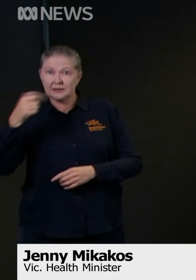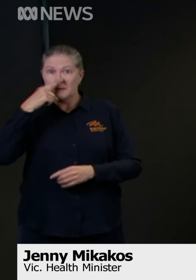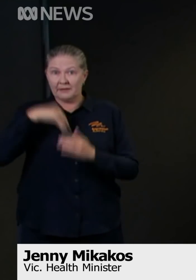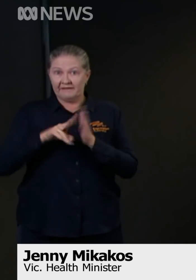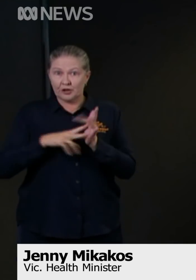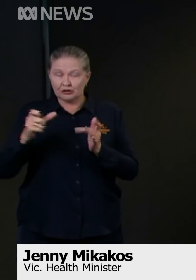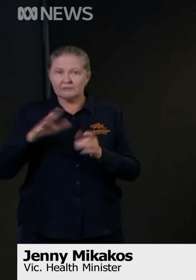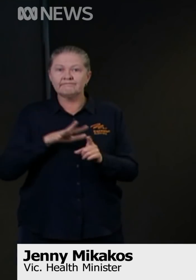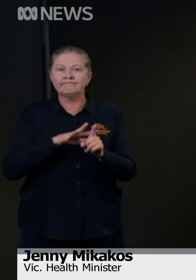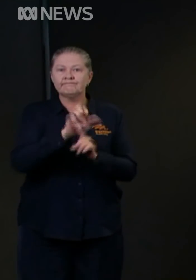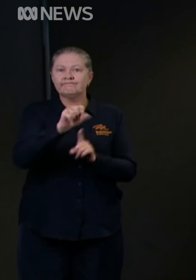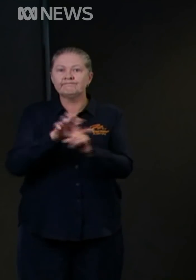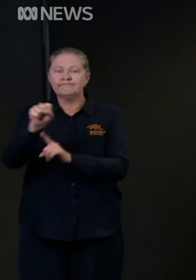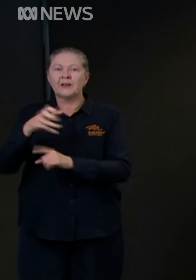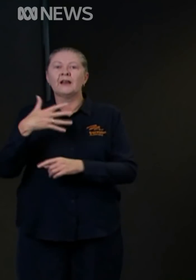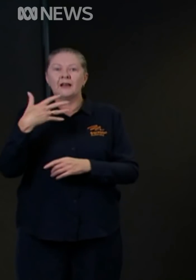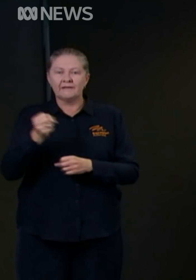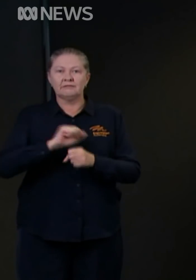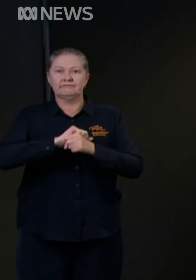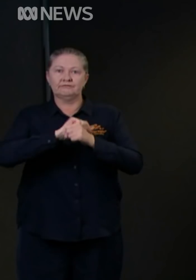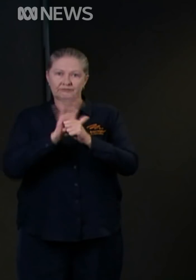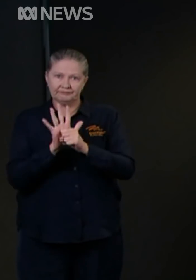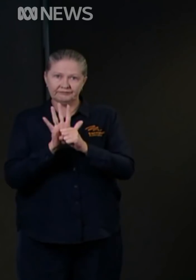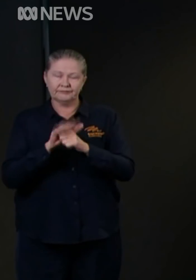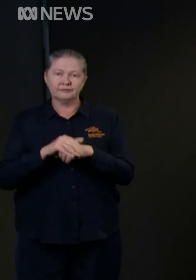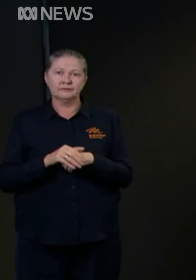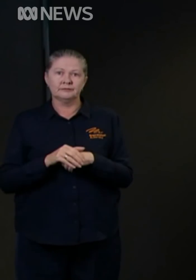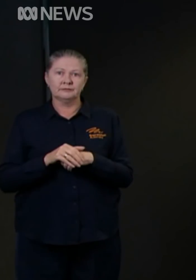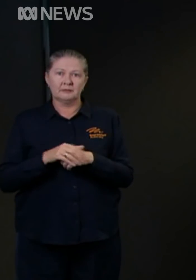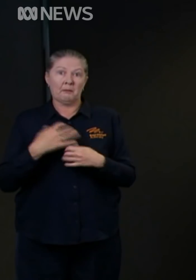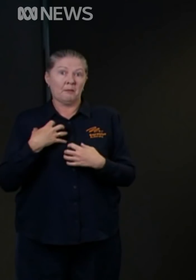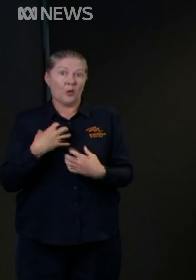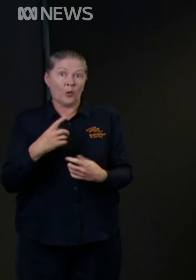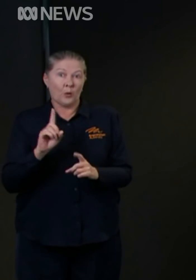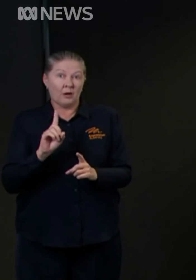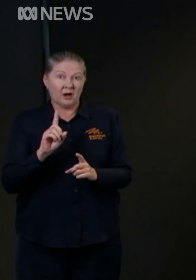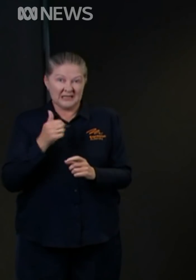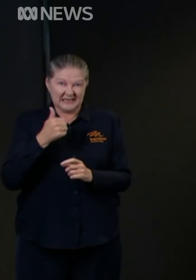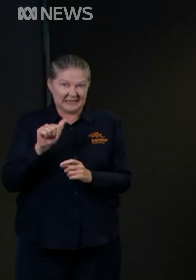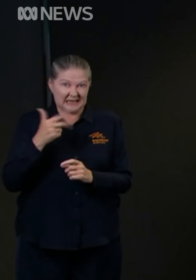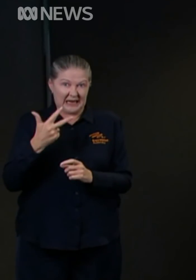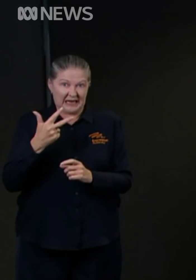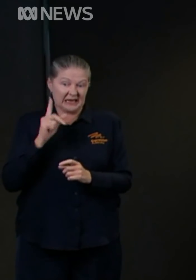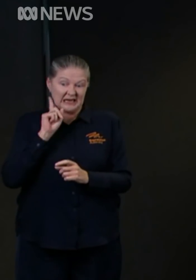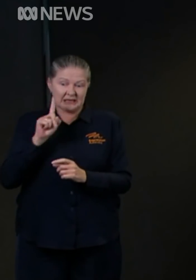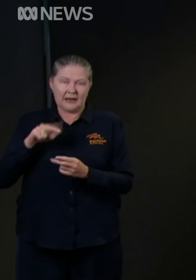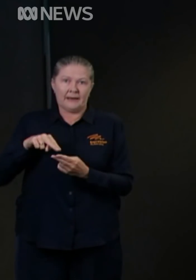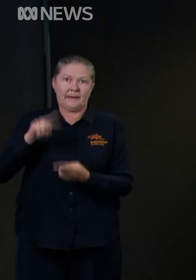who have been diagnosed with coronavirus, and that is an increase of 68 from